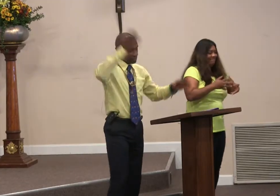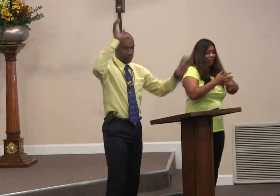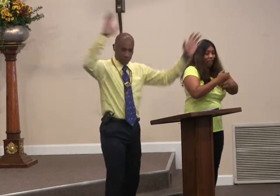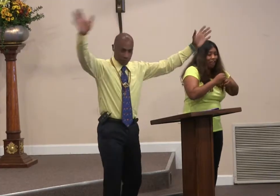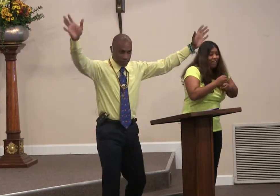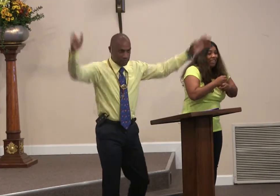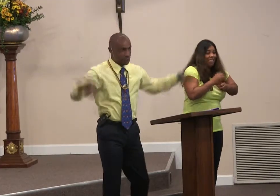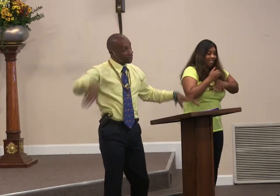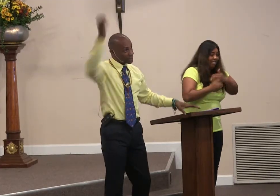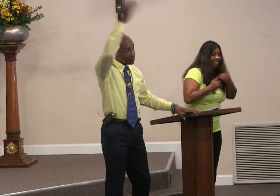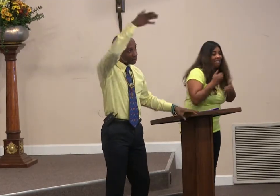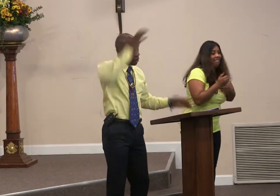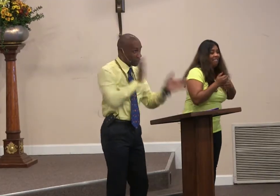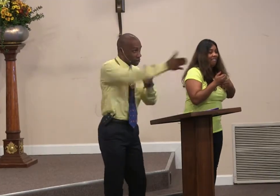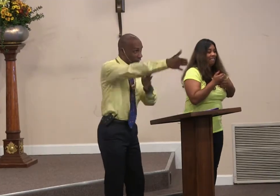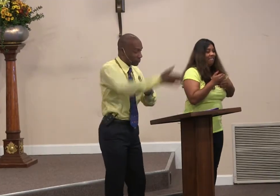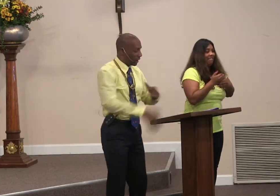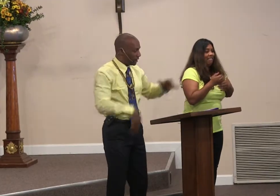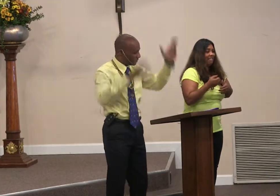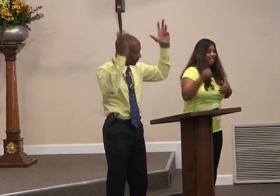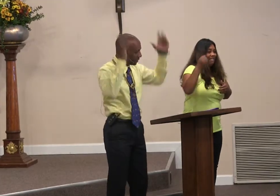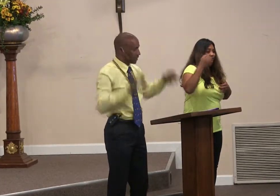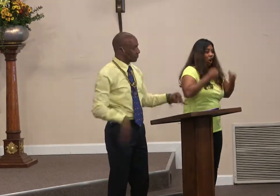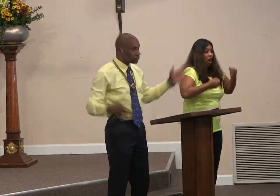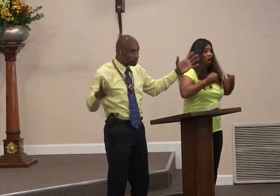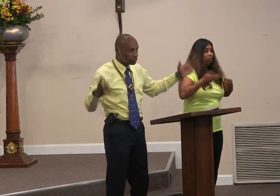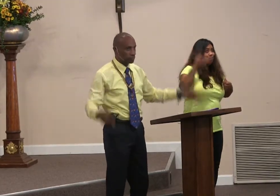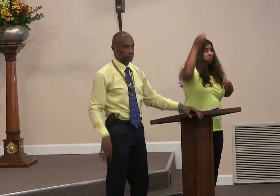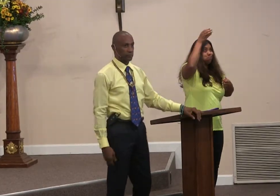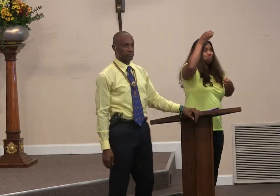coffee, and put it on top of the car and drive away.